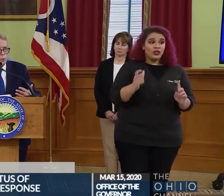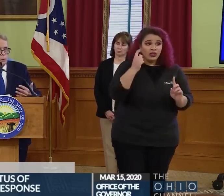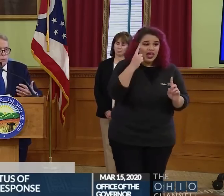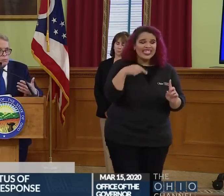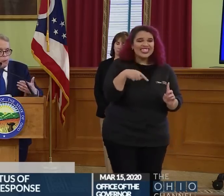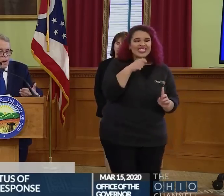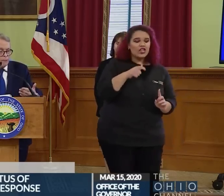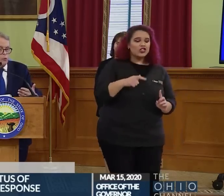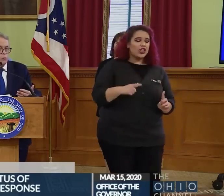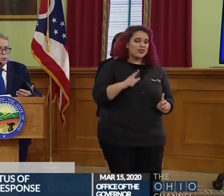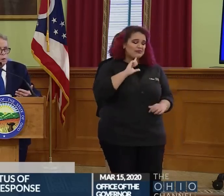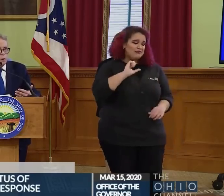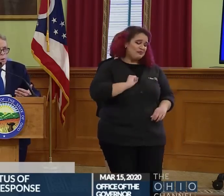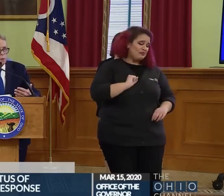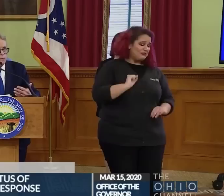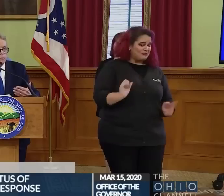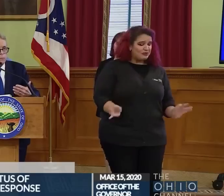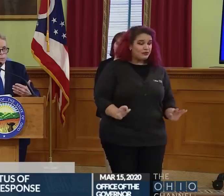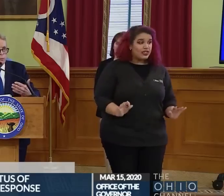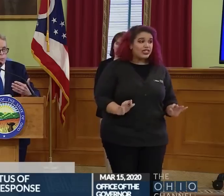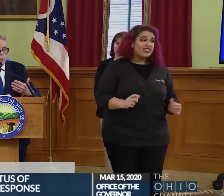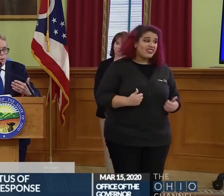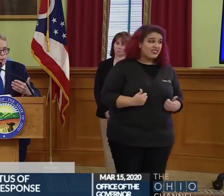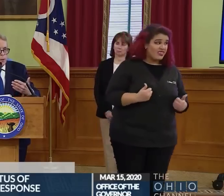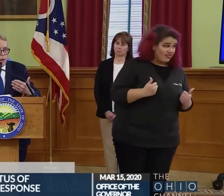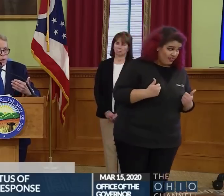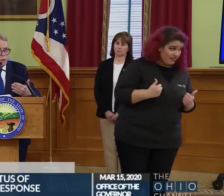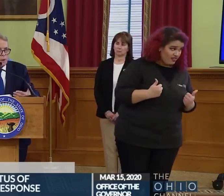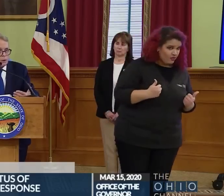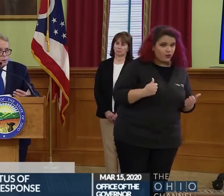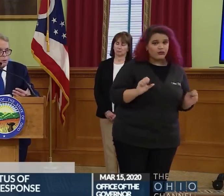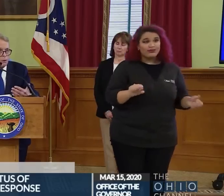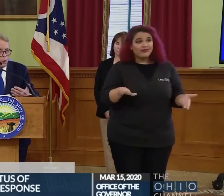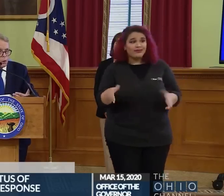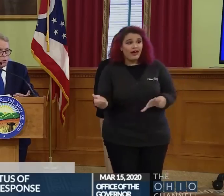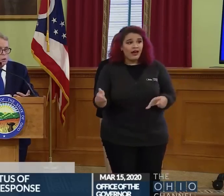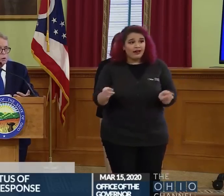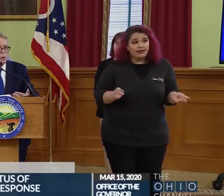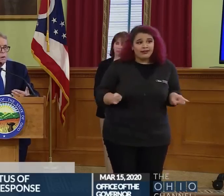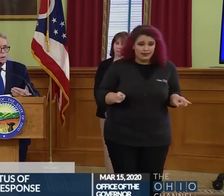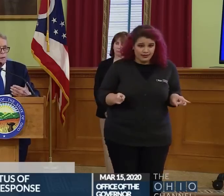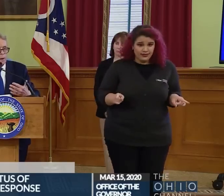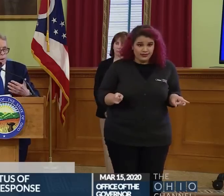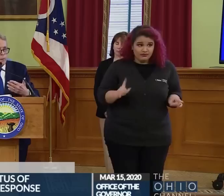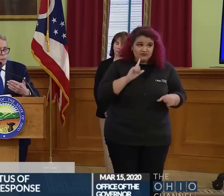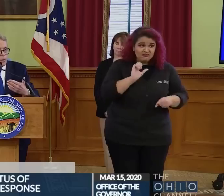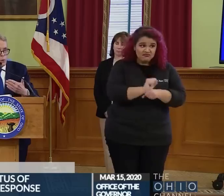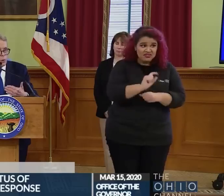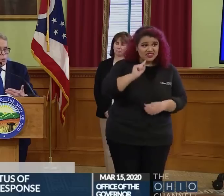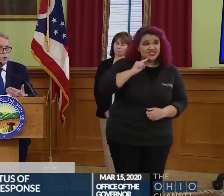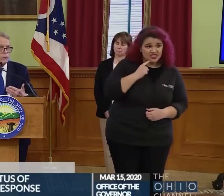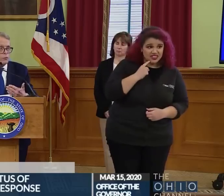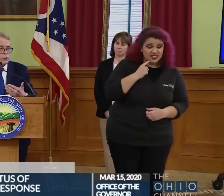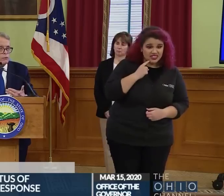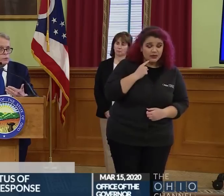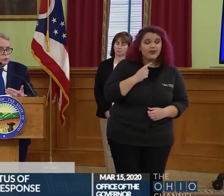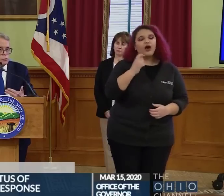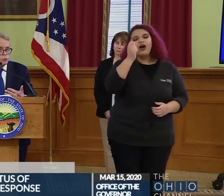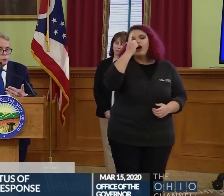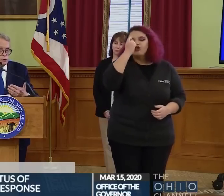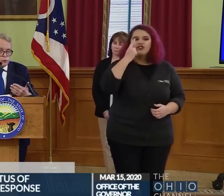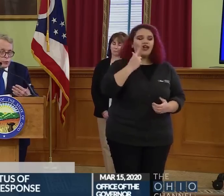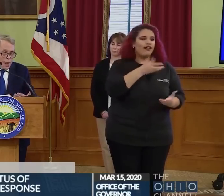know, we're very mindful of the economic hurt, the other hurt for